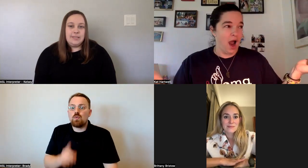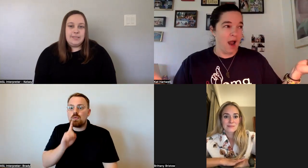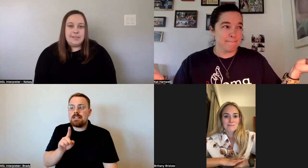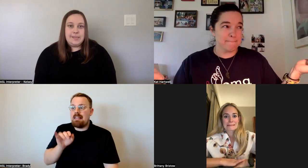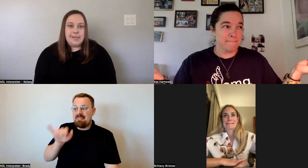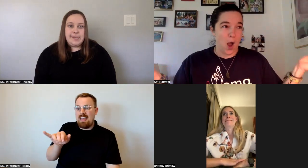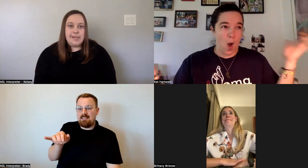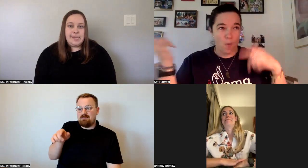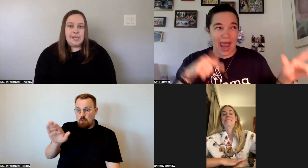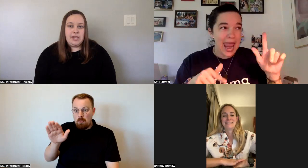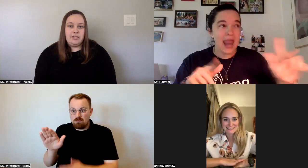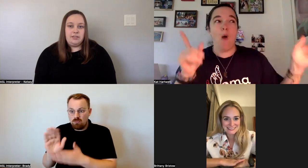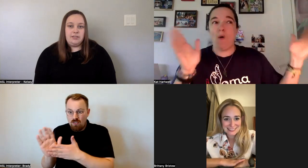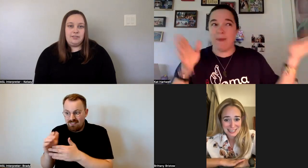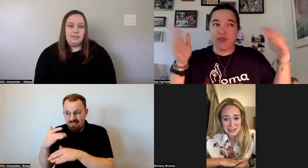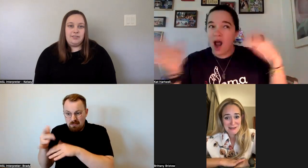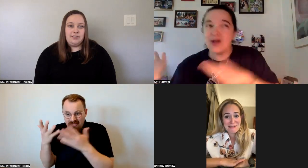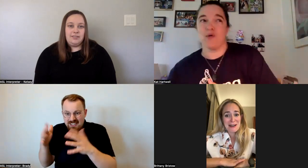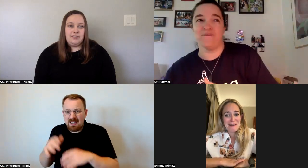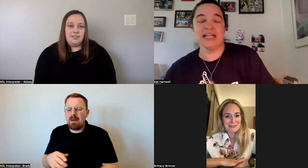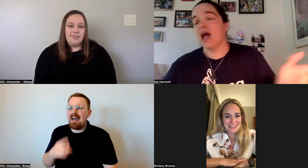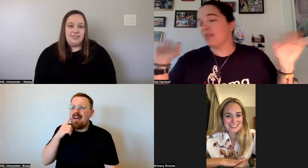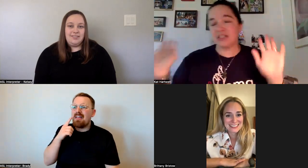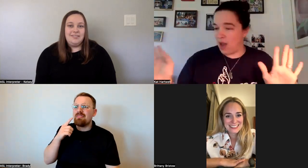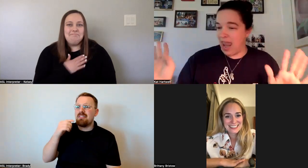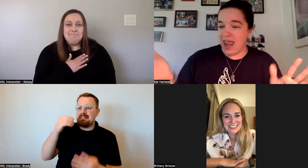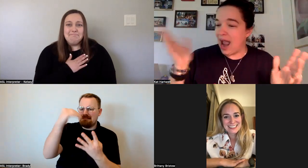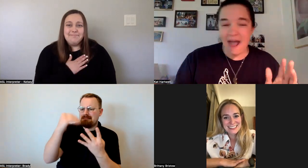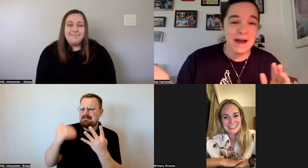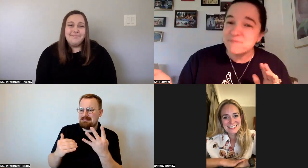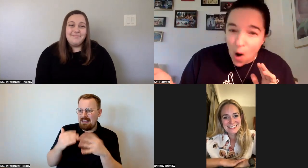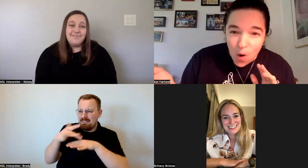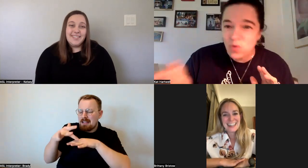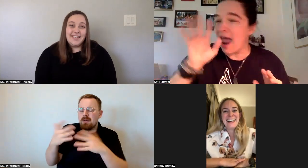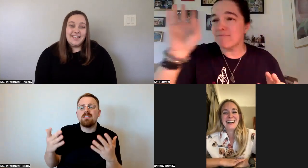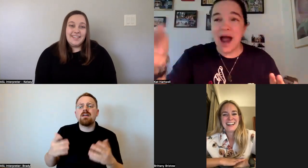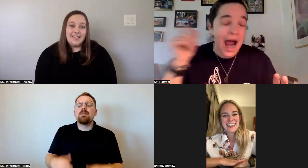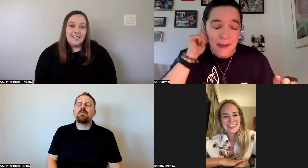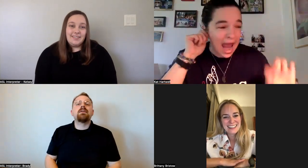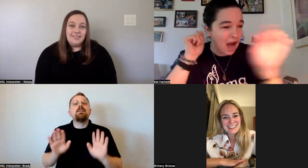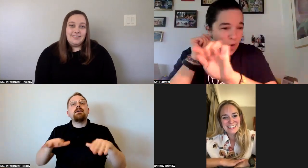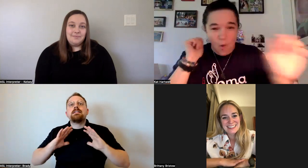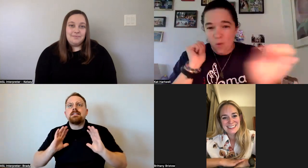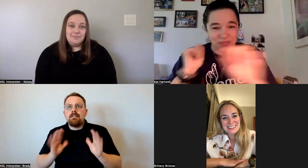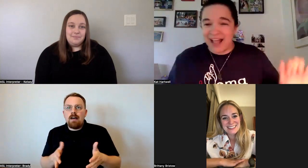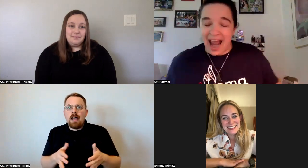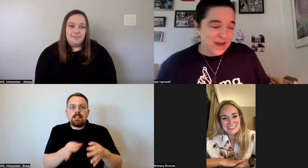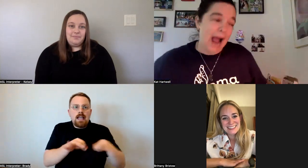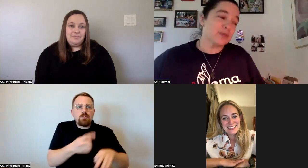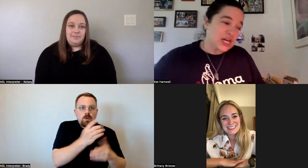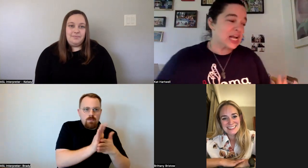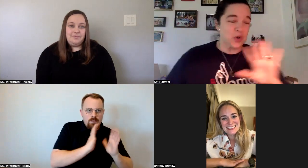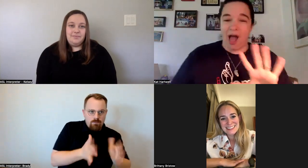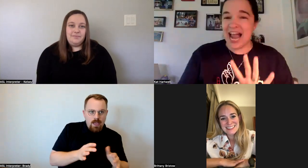like, okay. What about the other movie? That's okay. I have my phone. I have my iPad with the